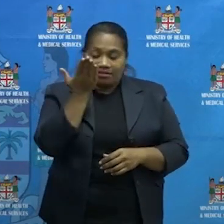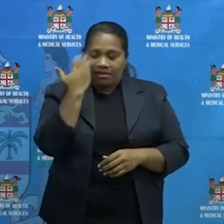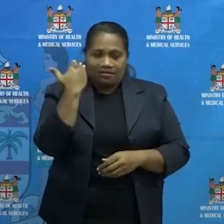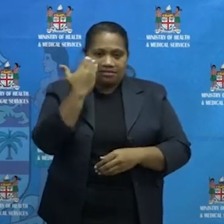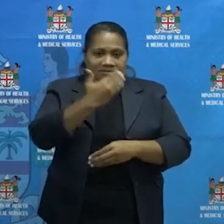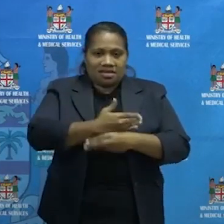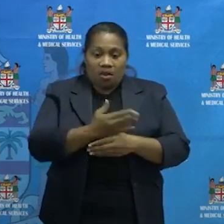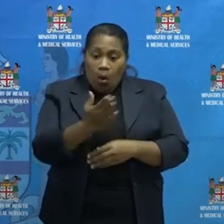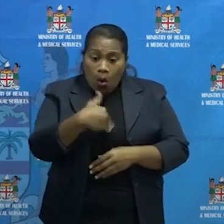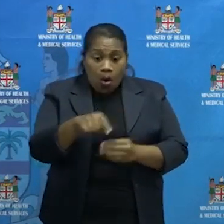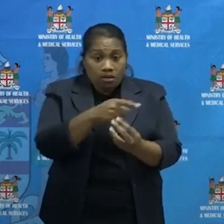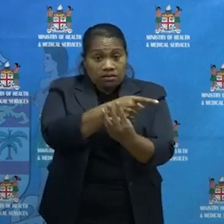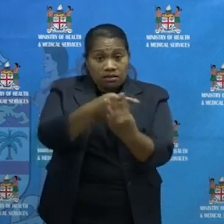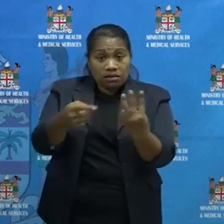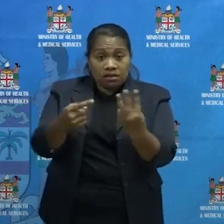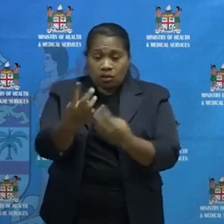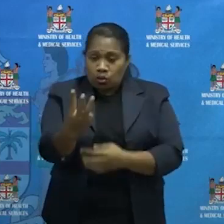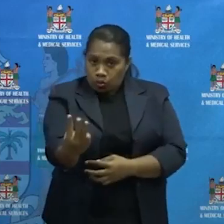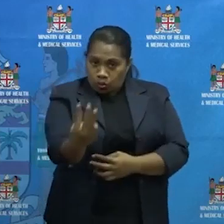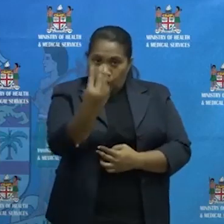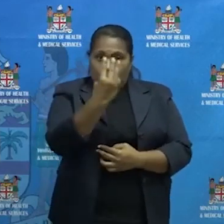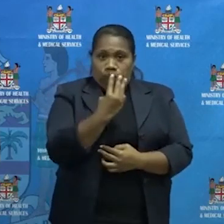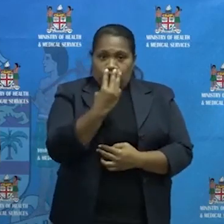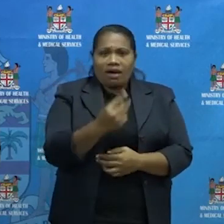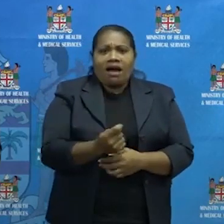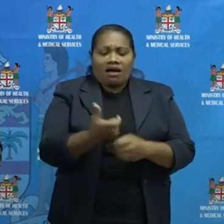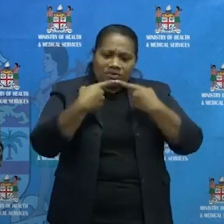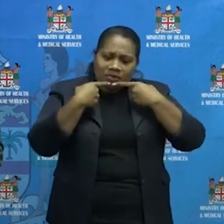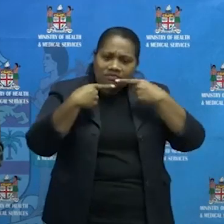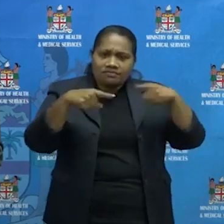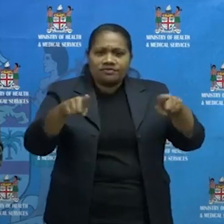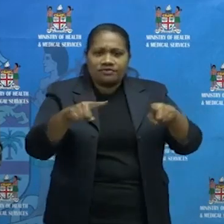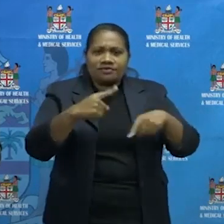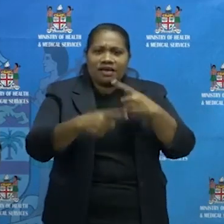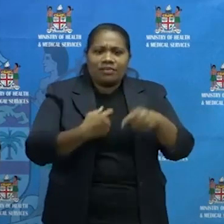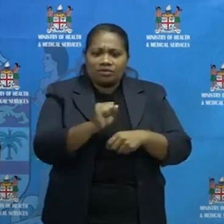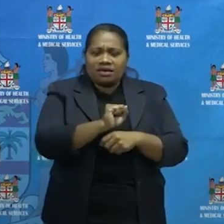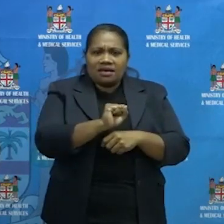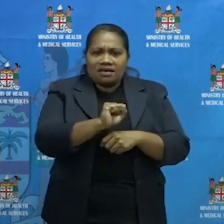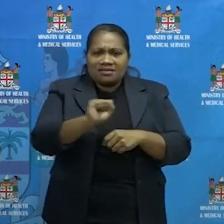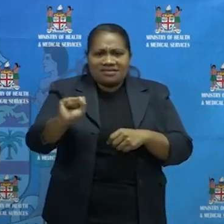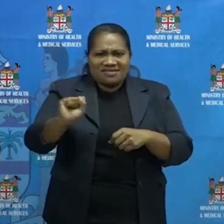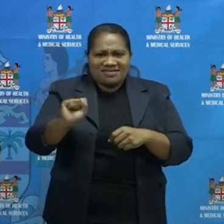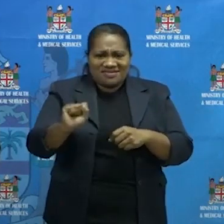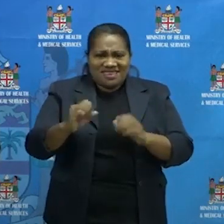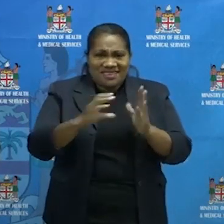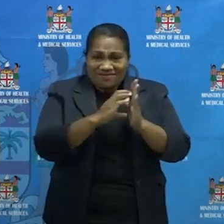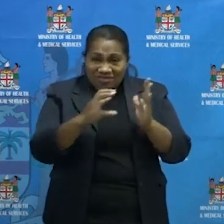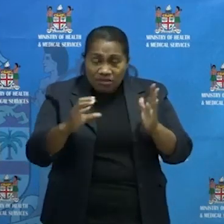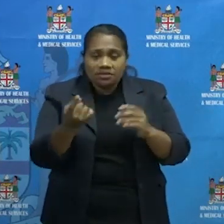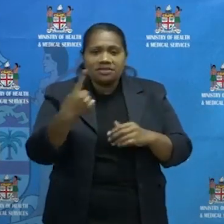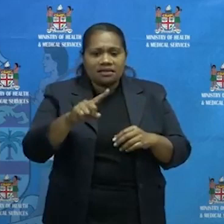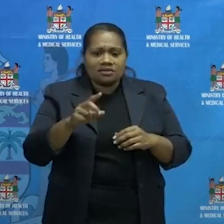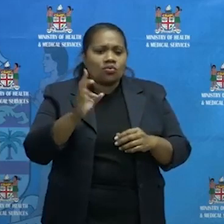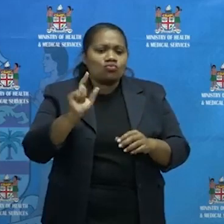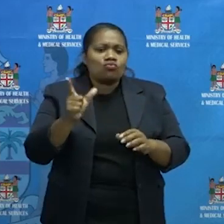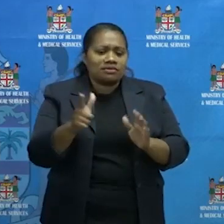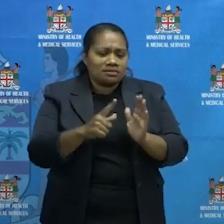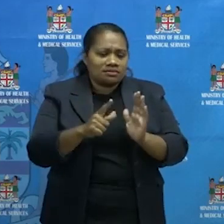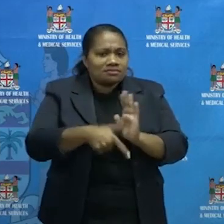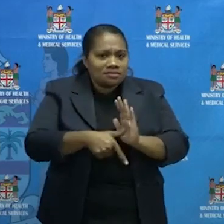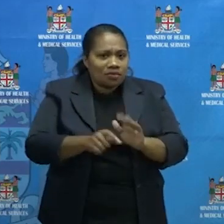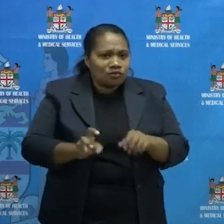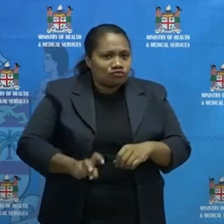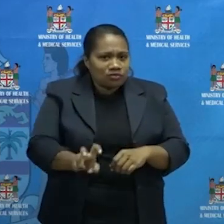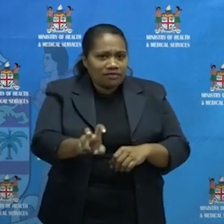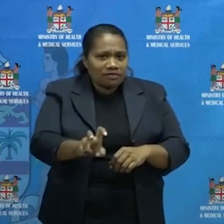They all came forward after descriptions of their vehicles and the times of travel were announced yesterday. They came forward knowing